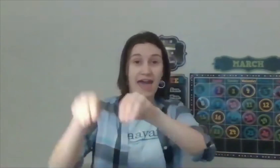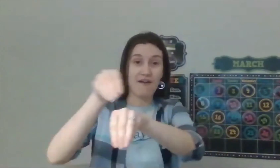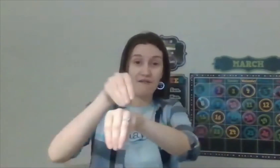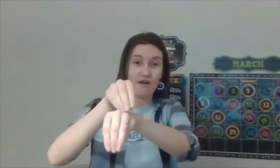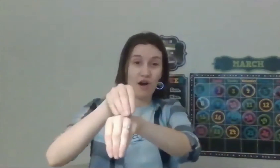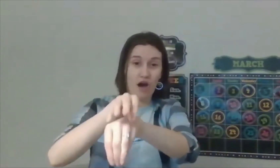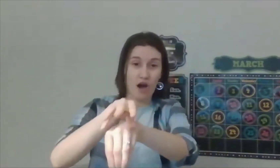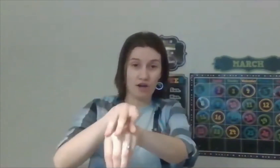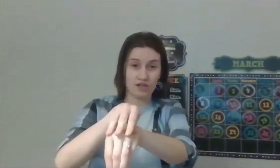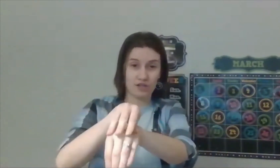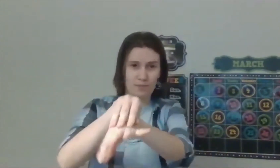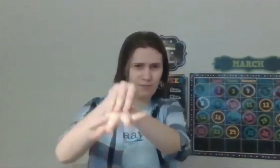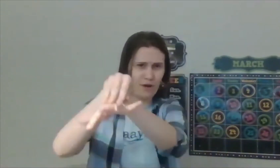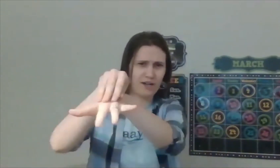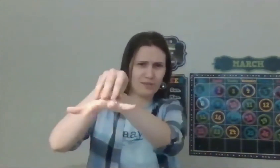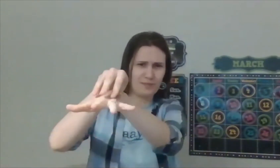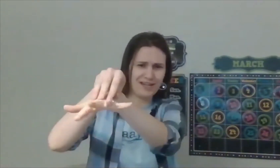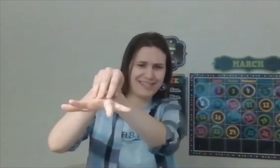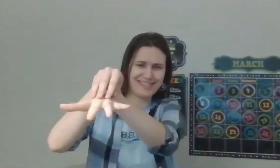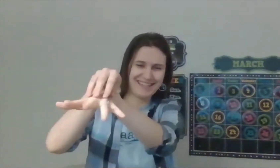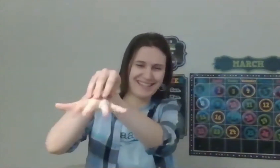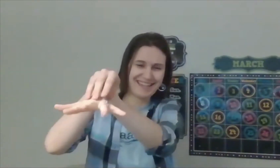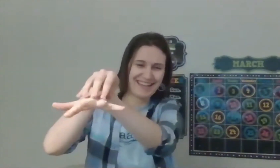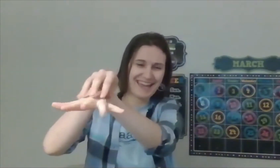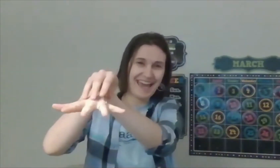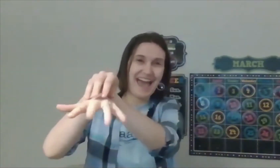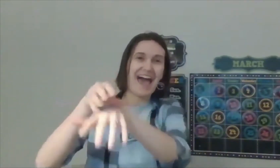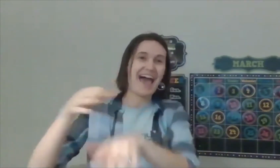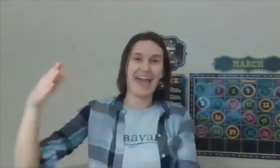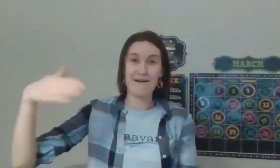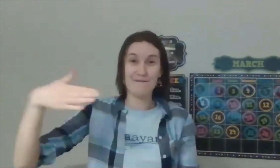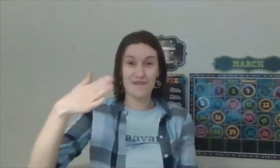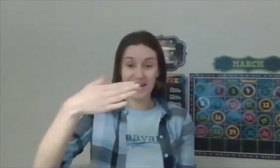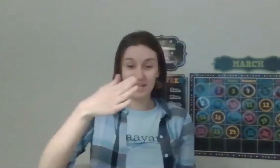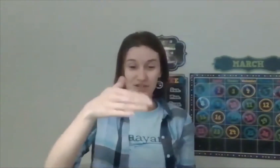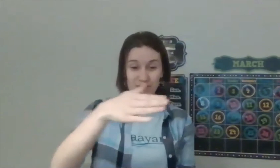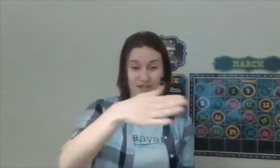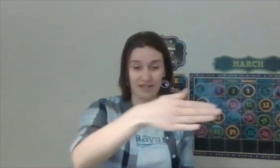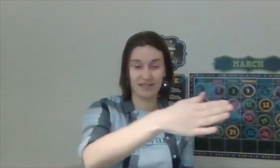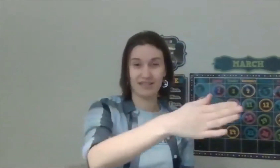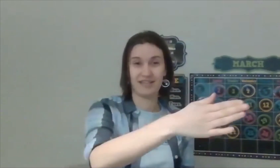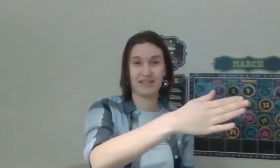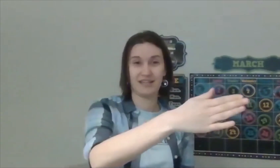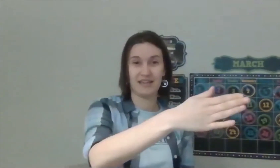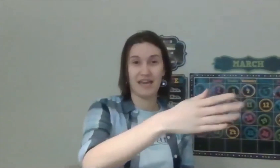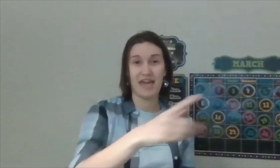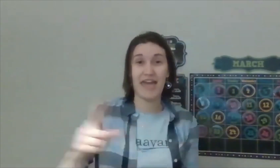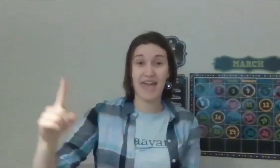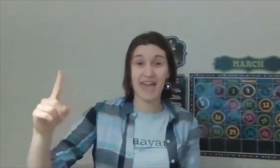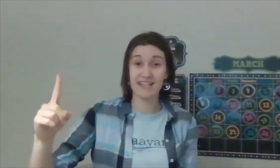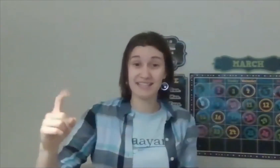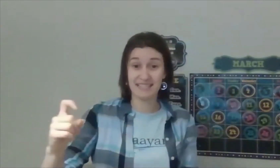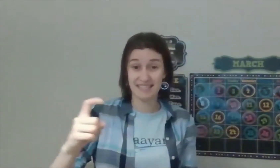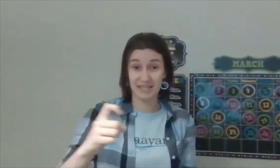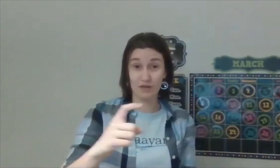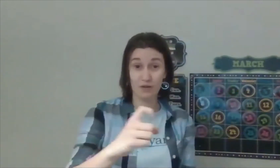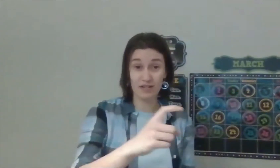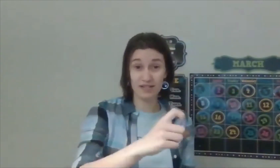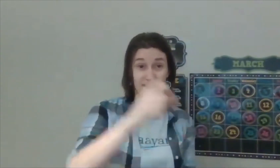have octopus. I have fish. And seahorse.